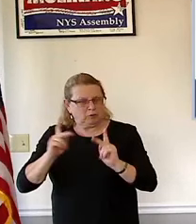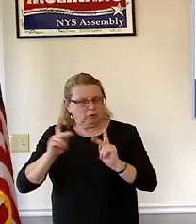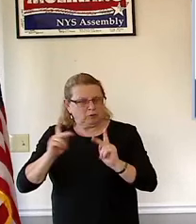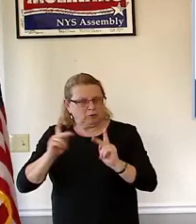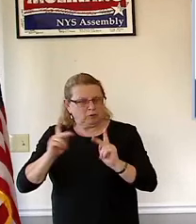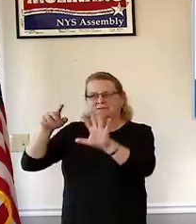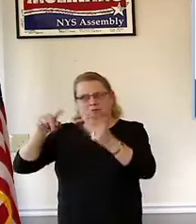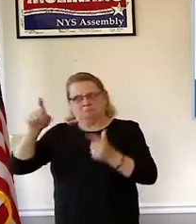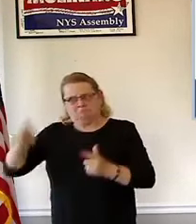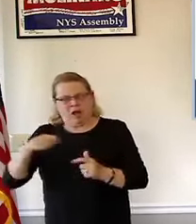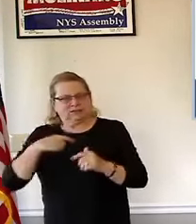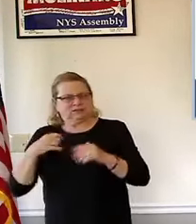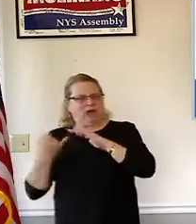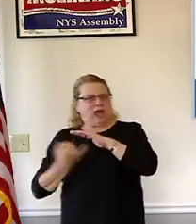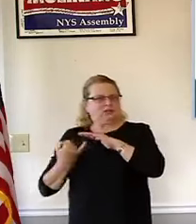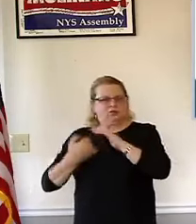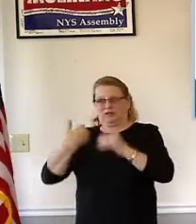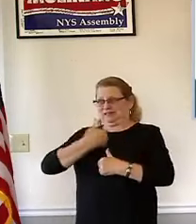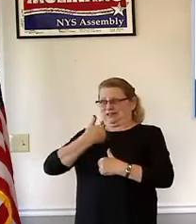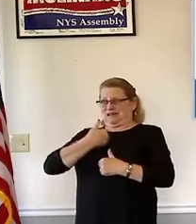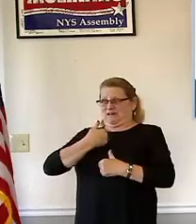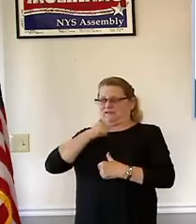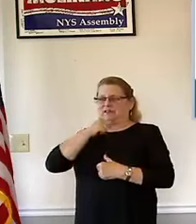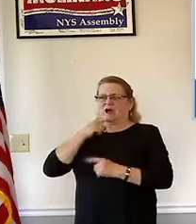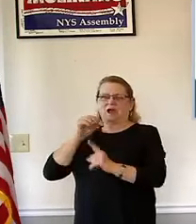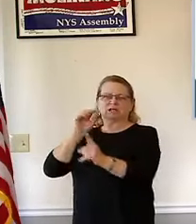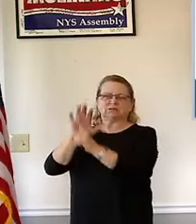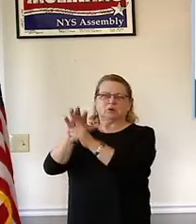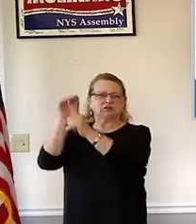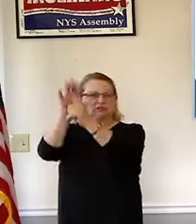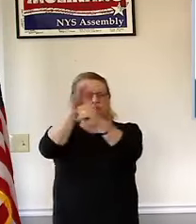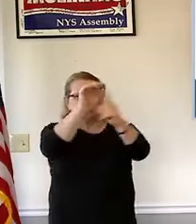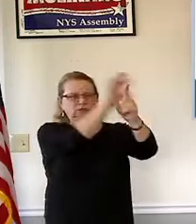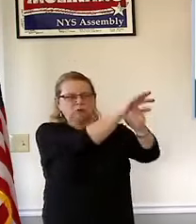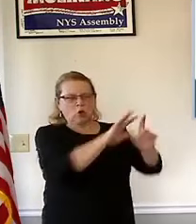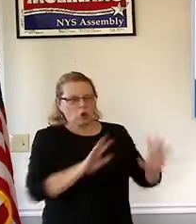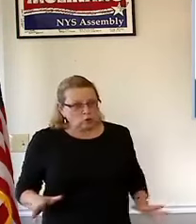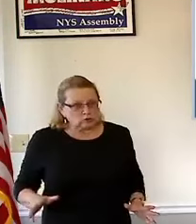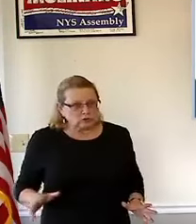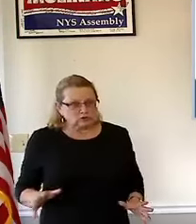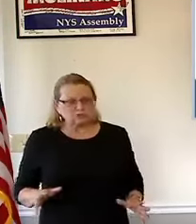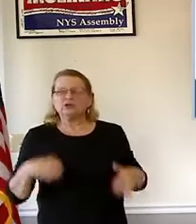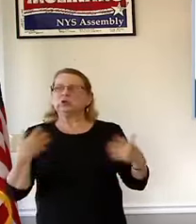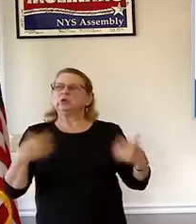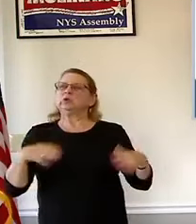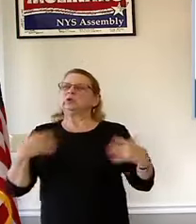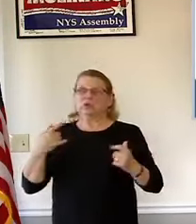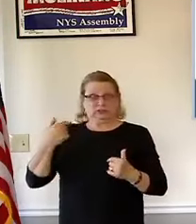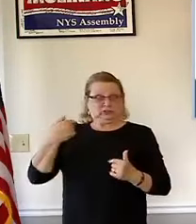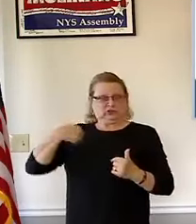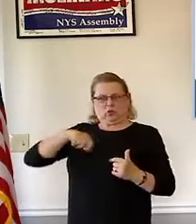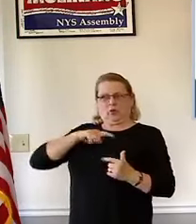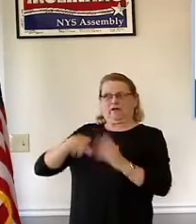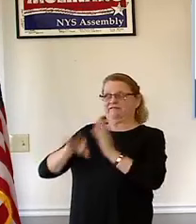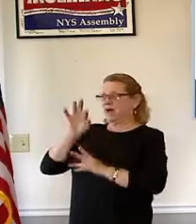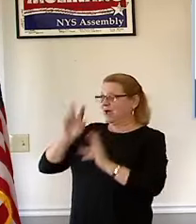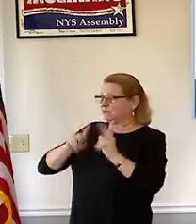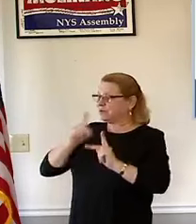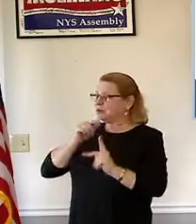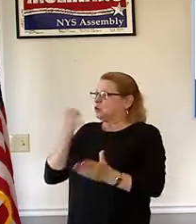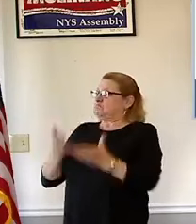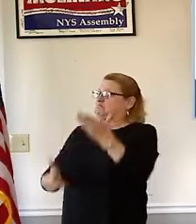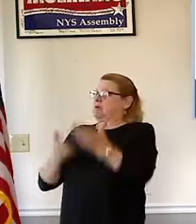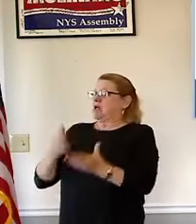not exposing others. And so when we find out all those that may have potentially exposed, we may reach out to